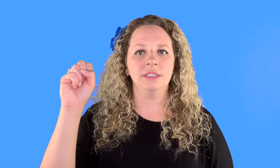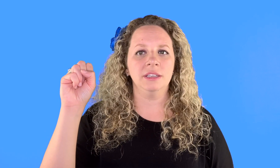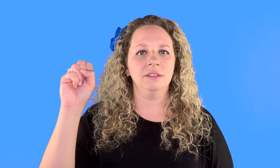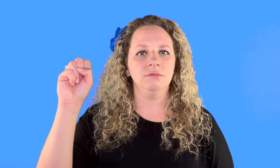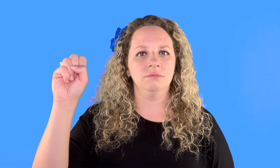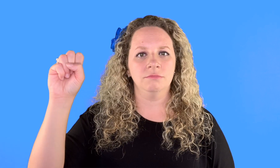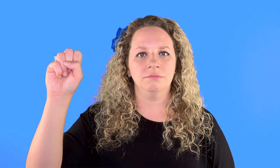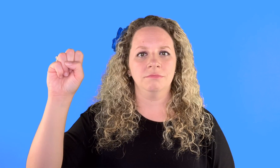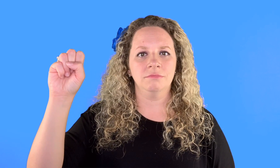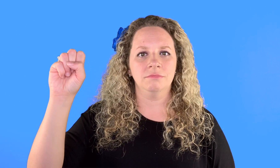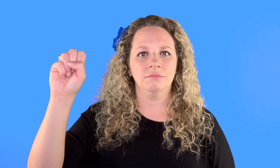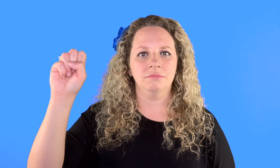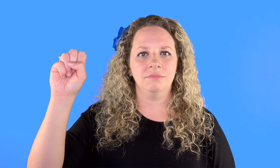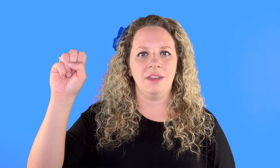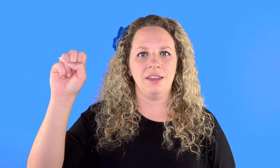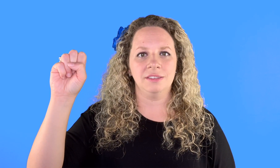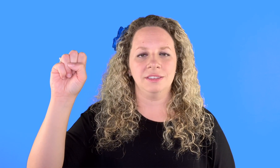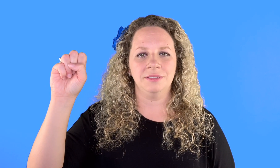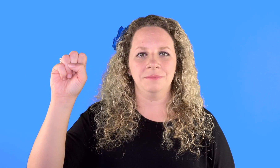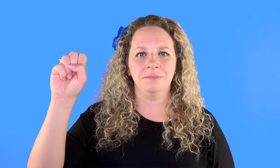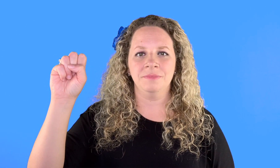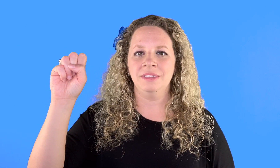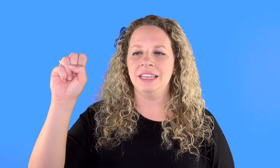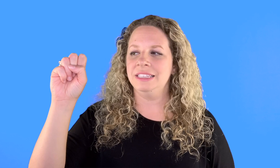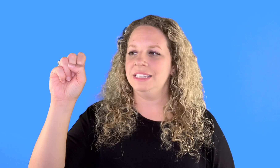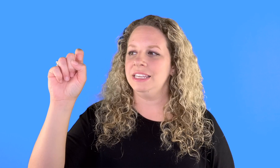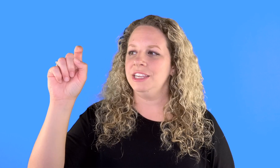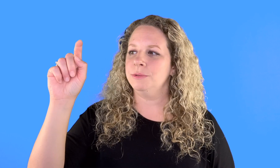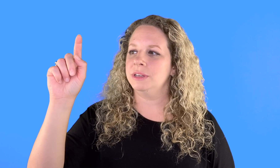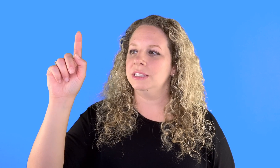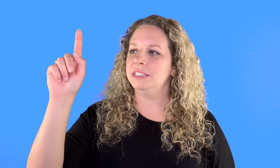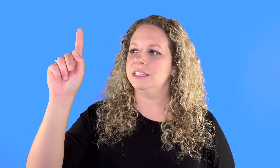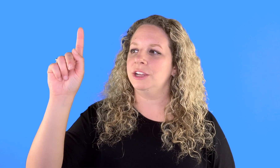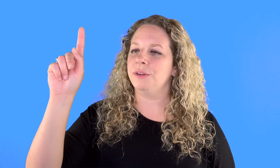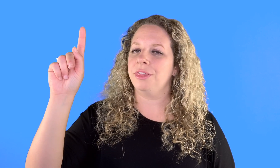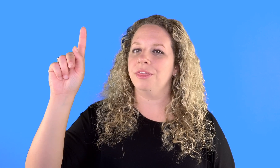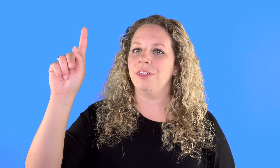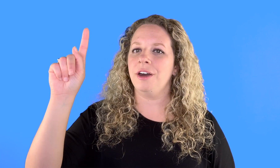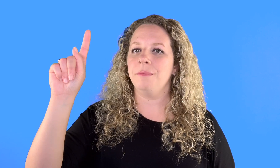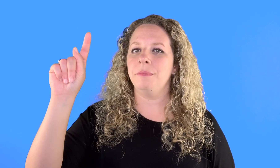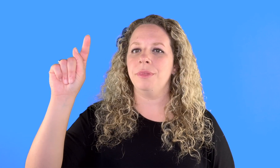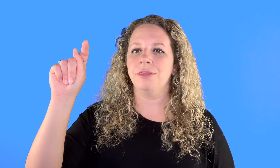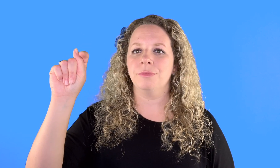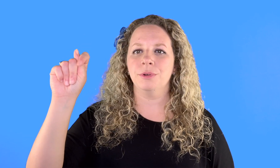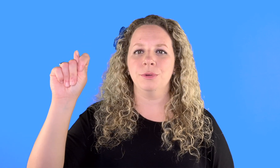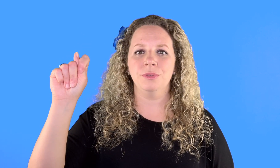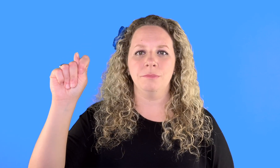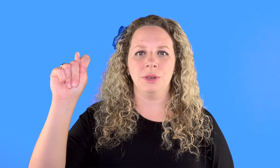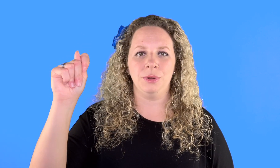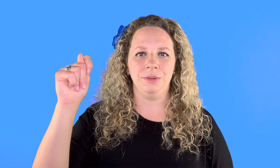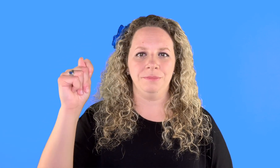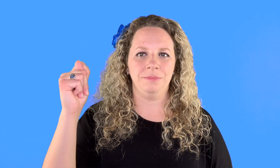rested. S. T, you want to stick your thumb through the middle,